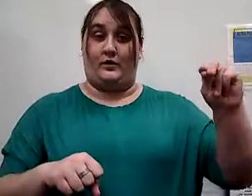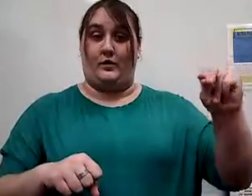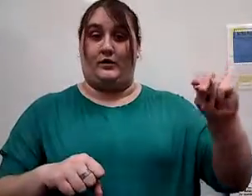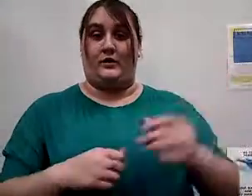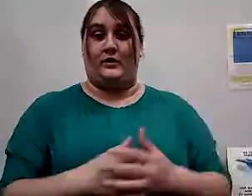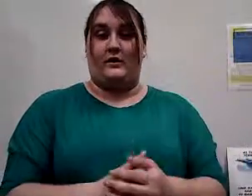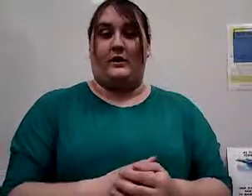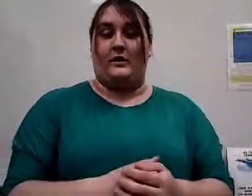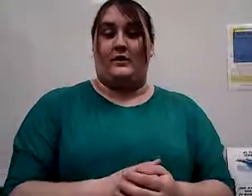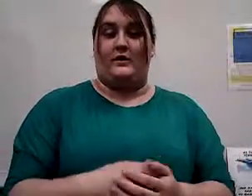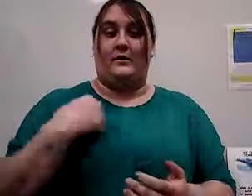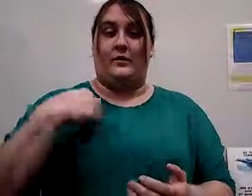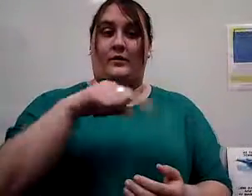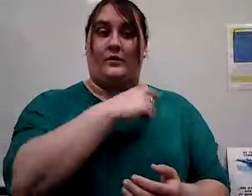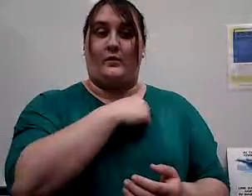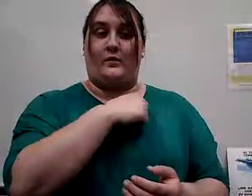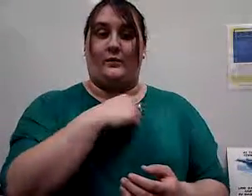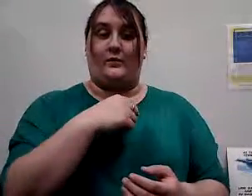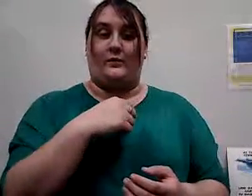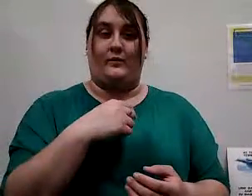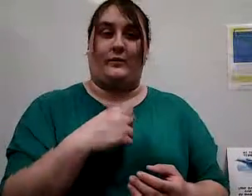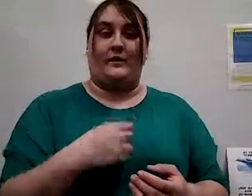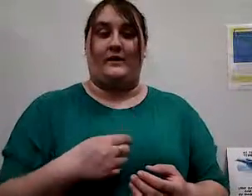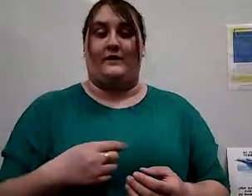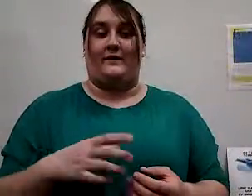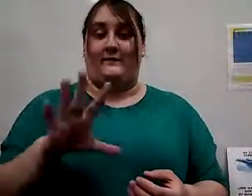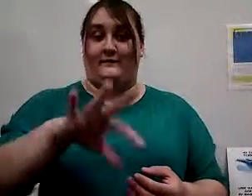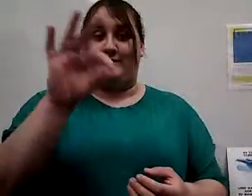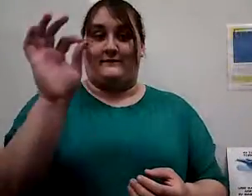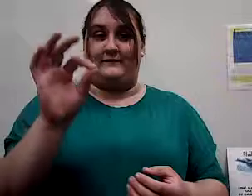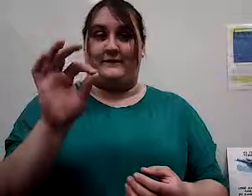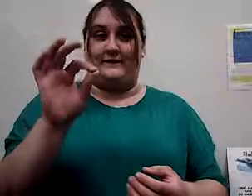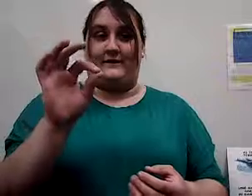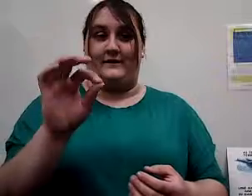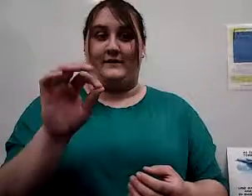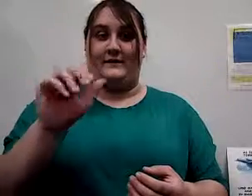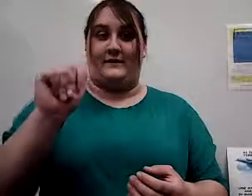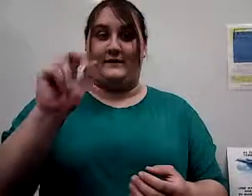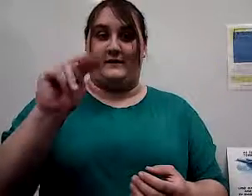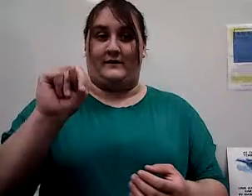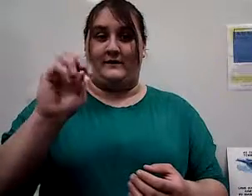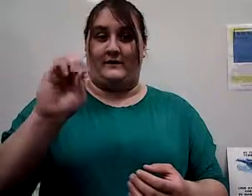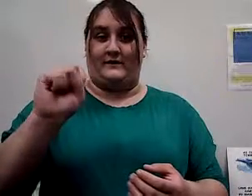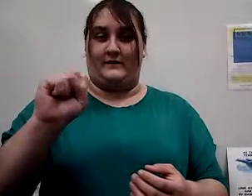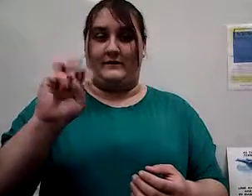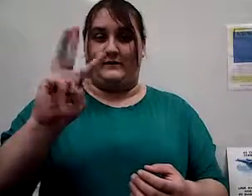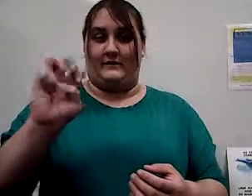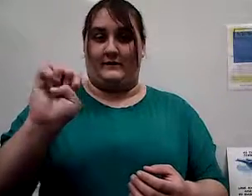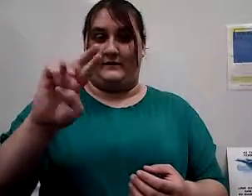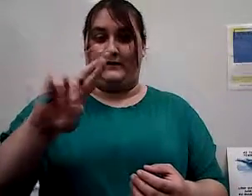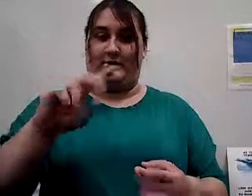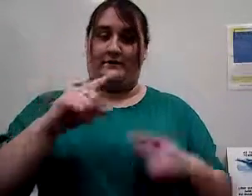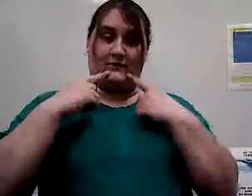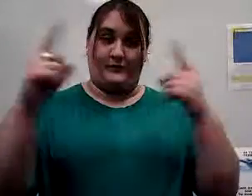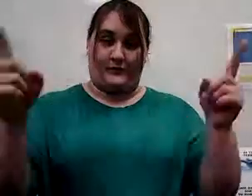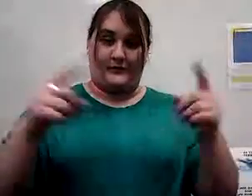the reason why condensation takes place. Now, we know that condensation is water collecting on the outside of a cup. What I want to know is why.